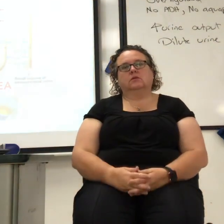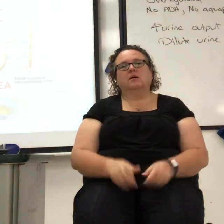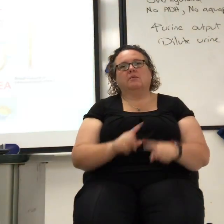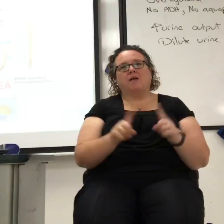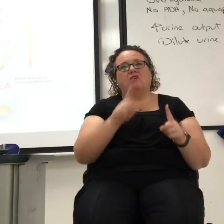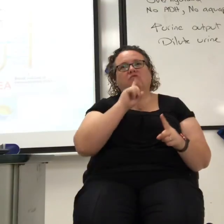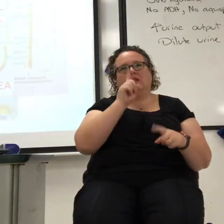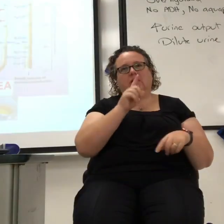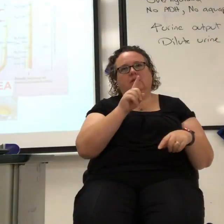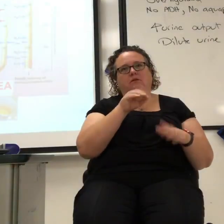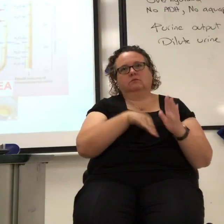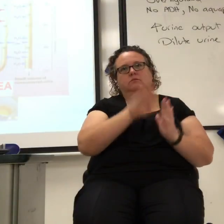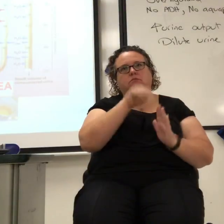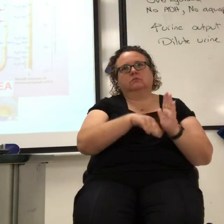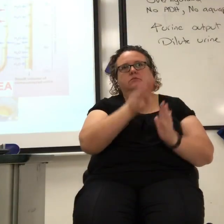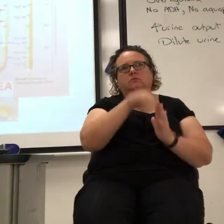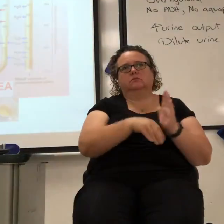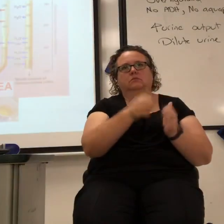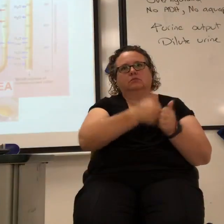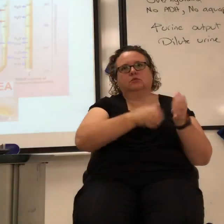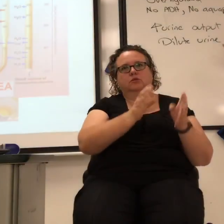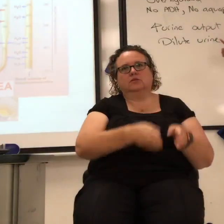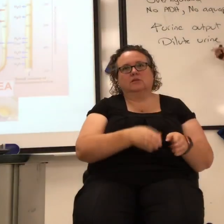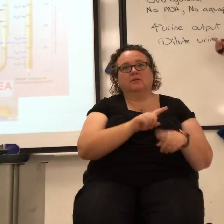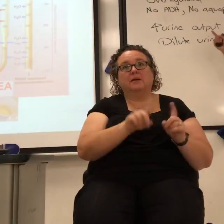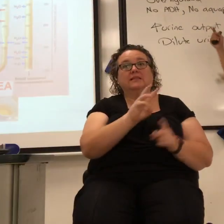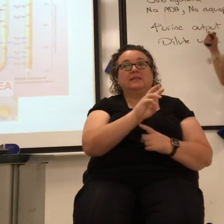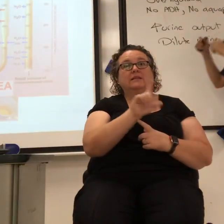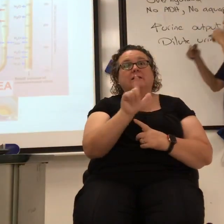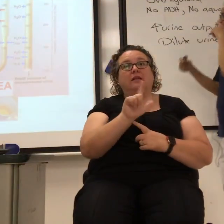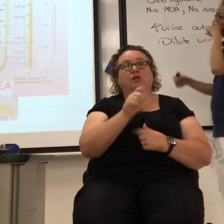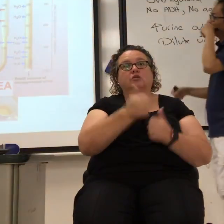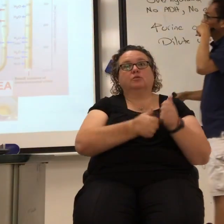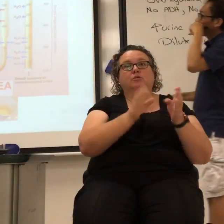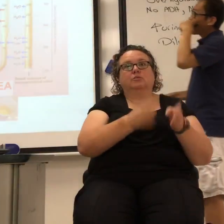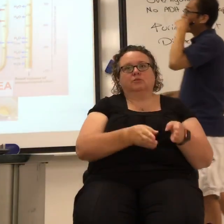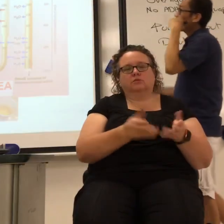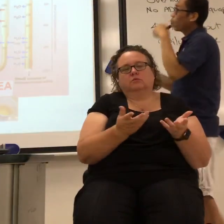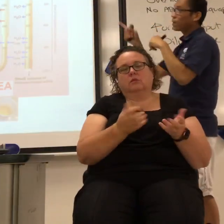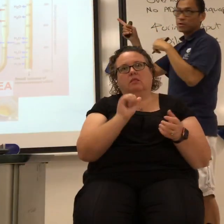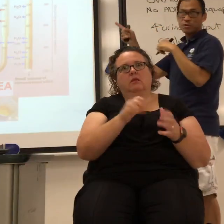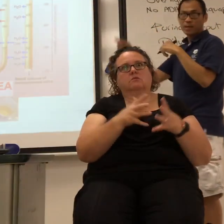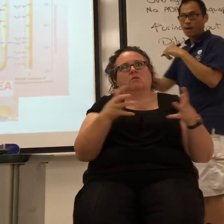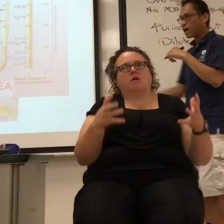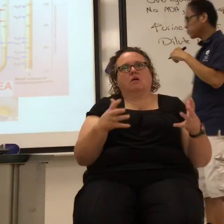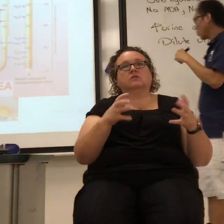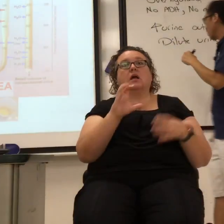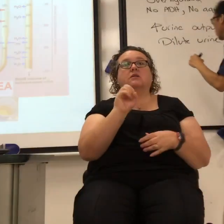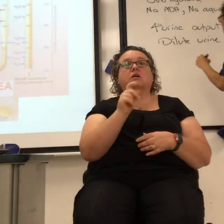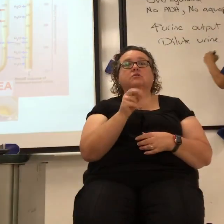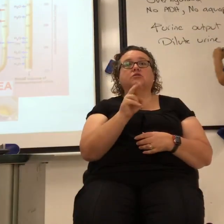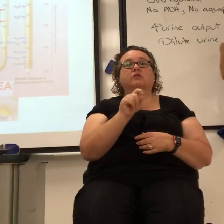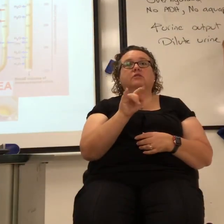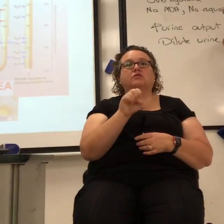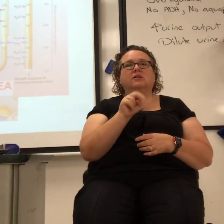per day. It's a lot. And the concentration of it is about 100